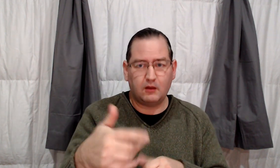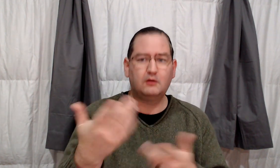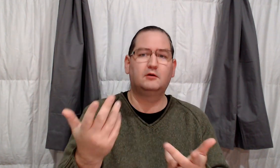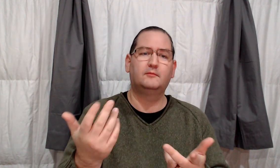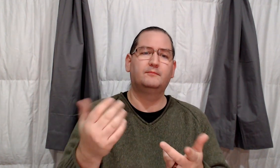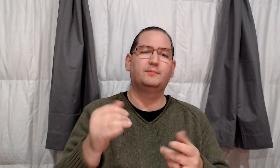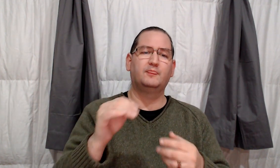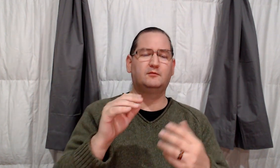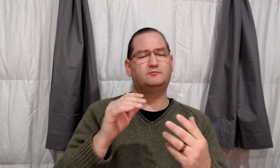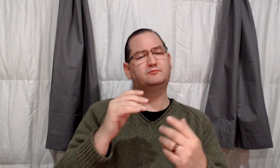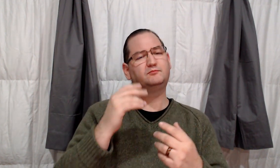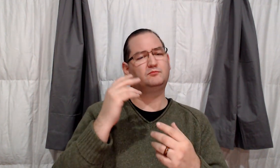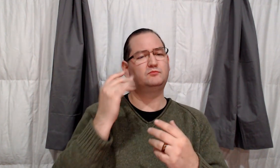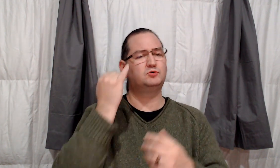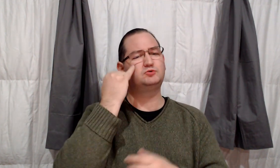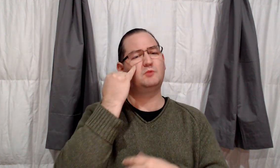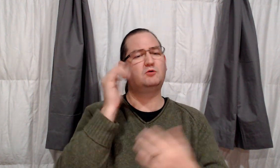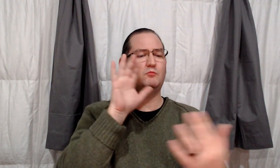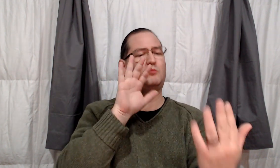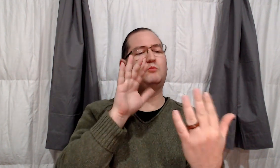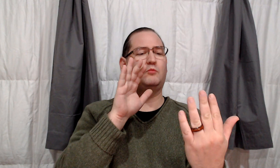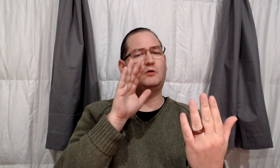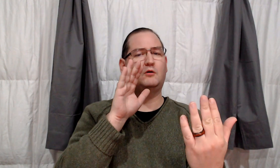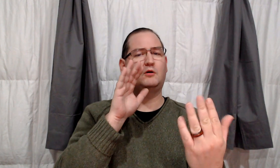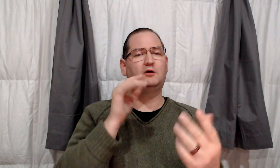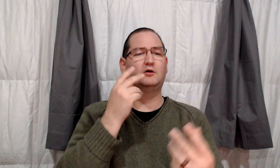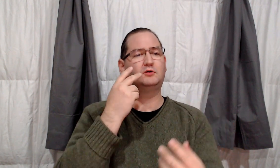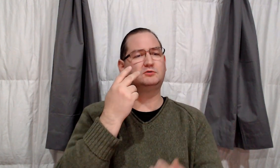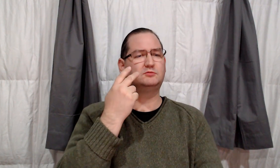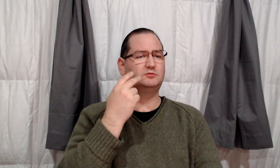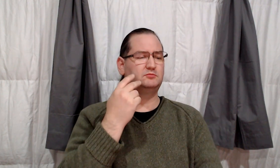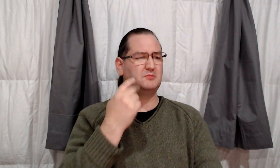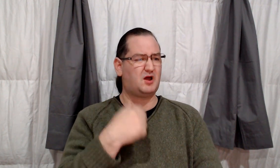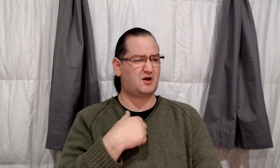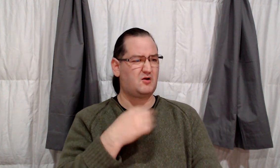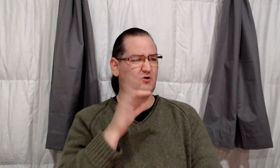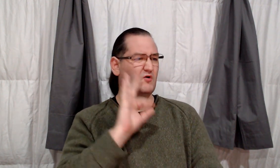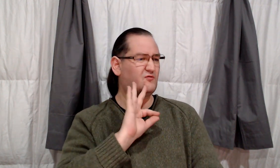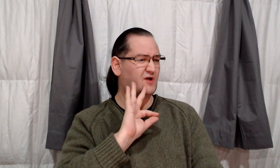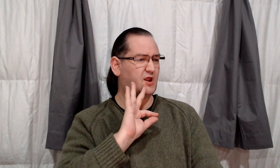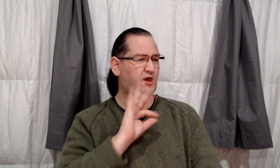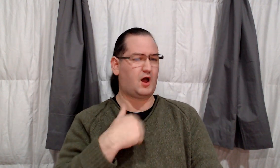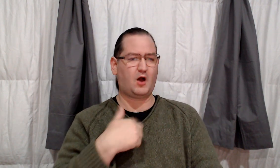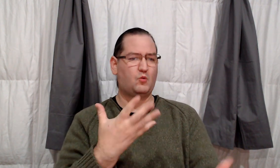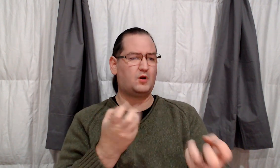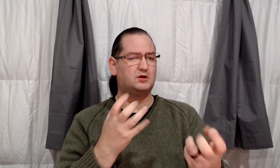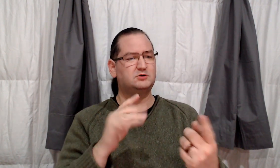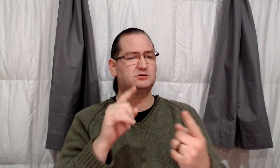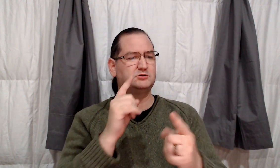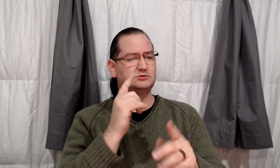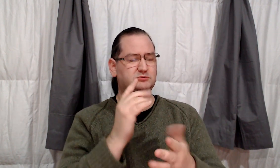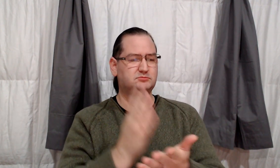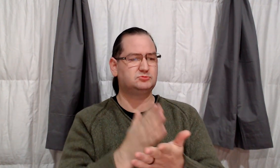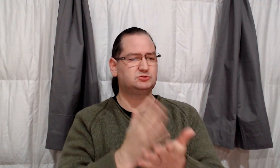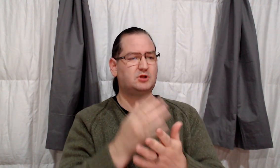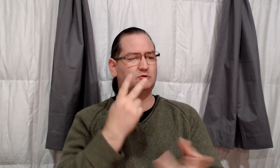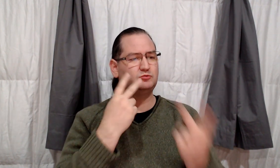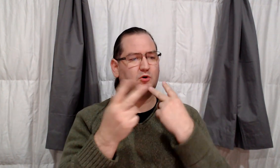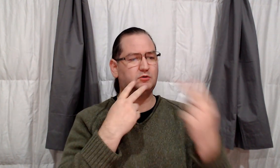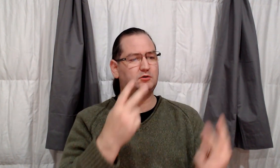me, Freddy, I want to quit smoking. It's killing me. It's costing me. It's risking my time with the